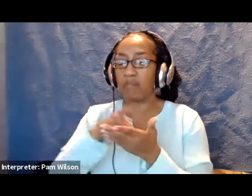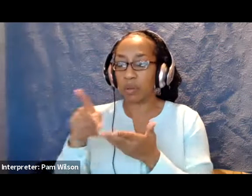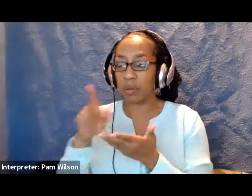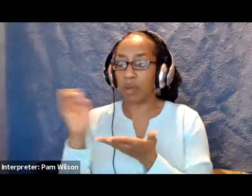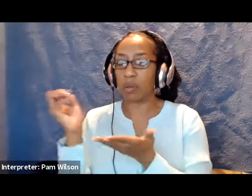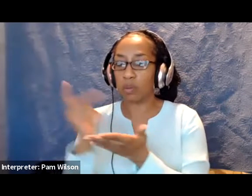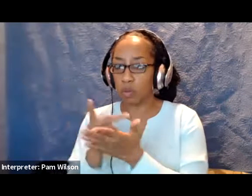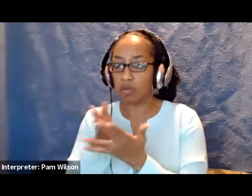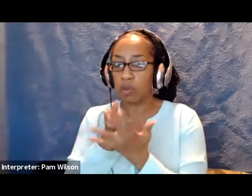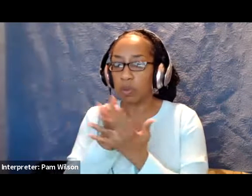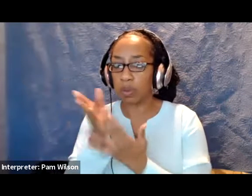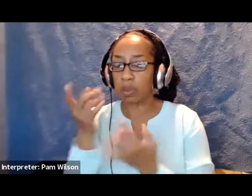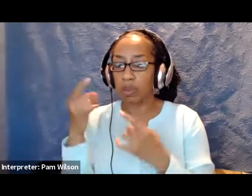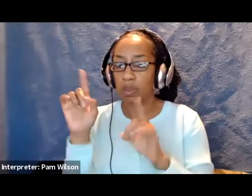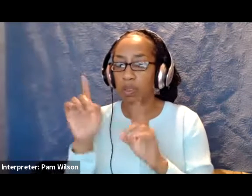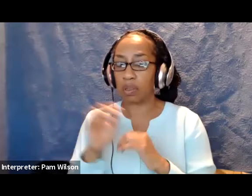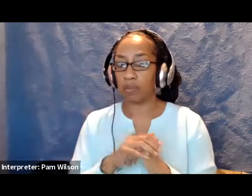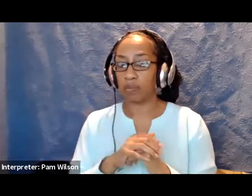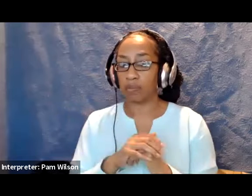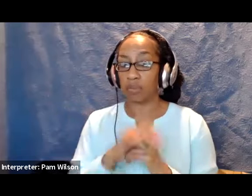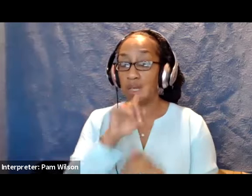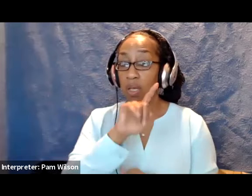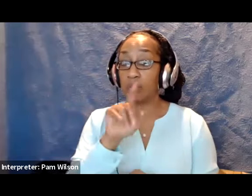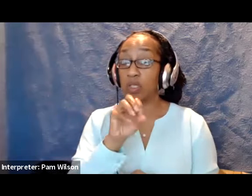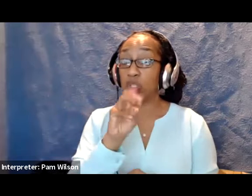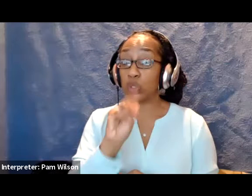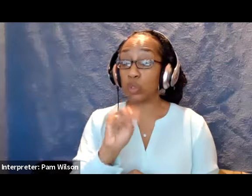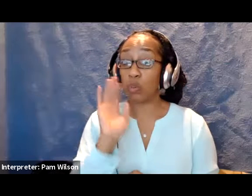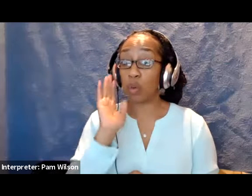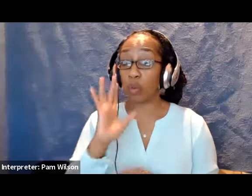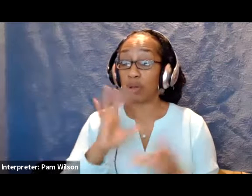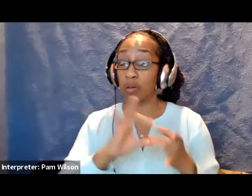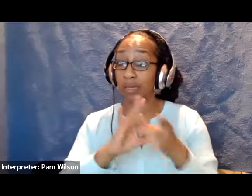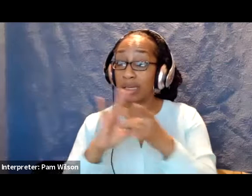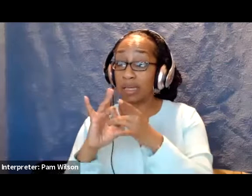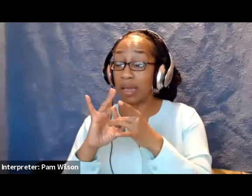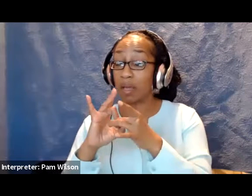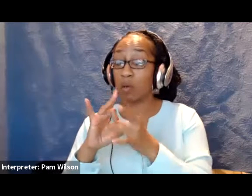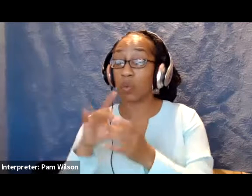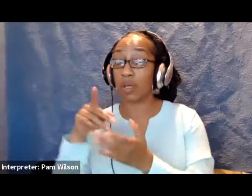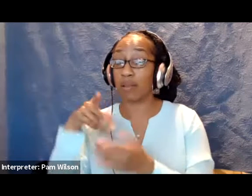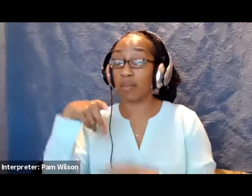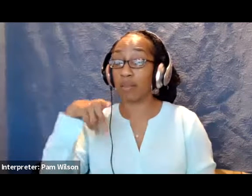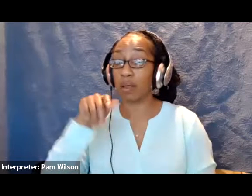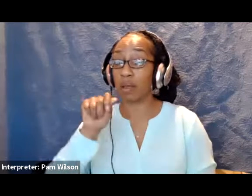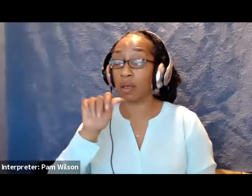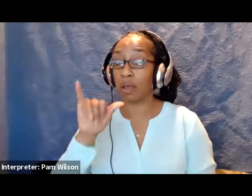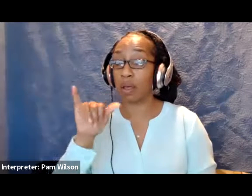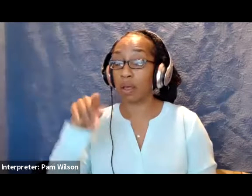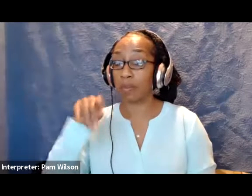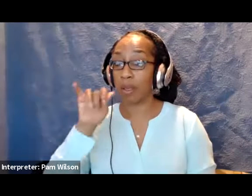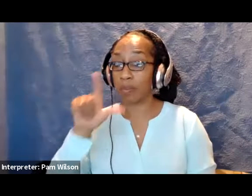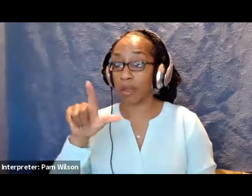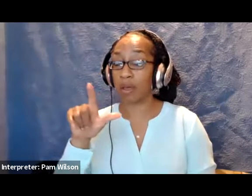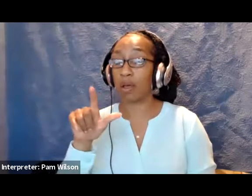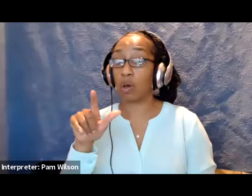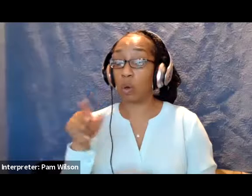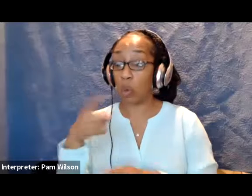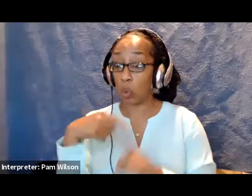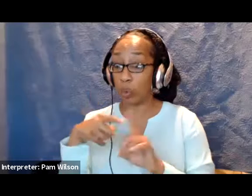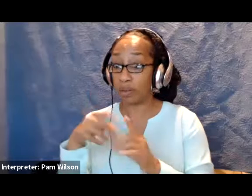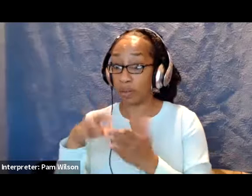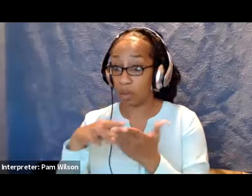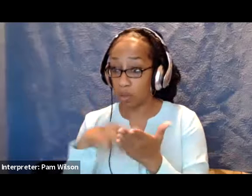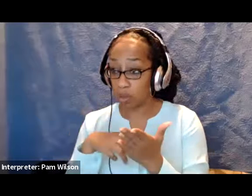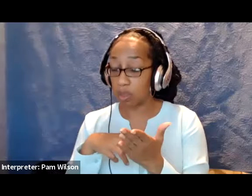actually link with PayPal and allow you to take payment at the time of registration. So that's something